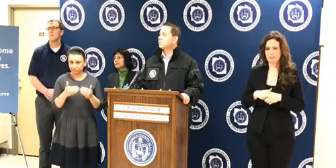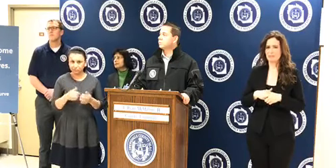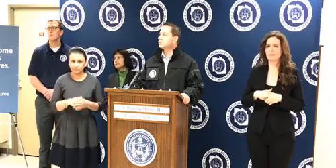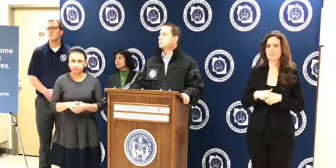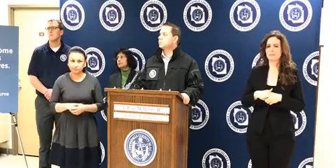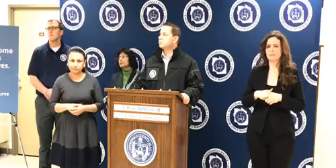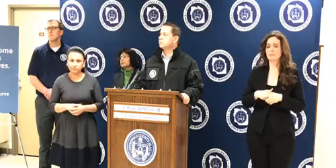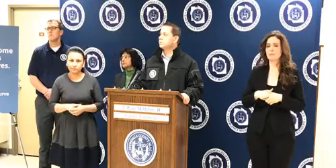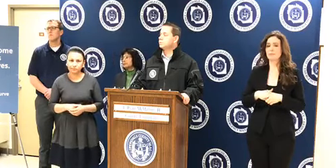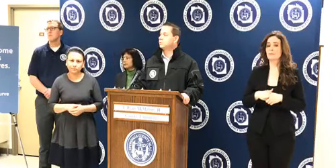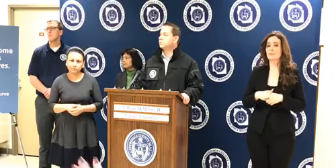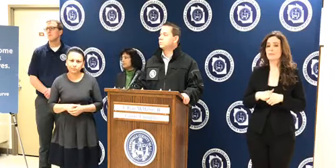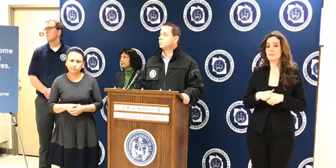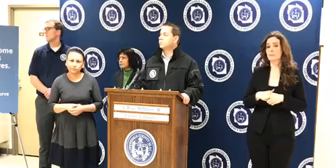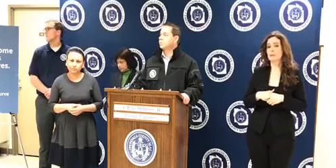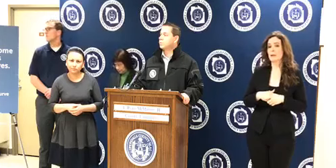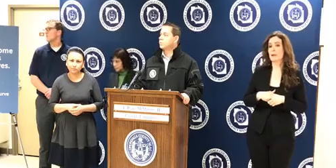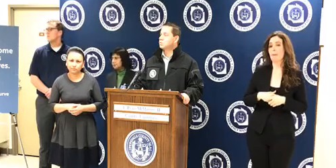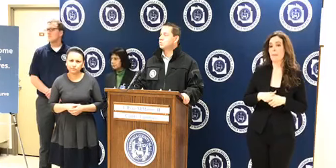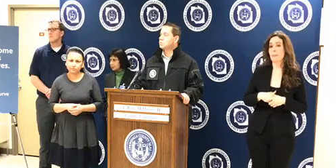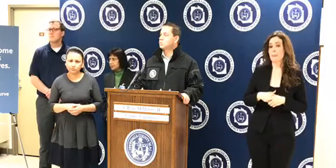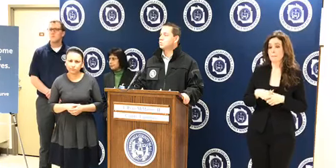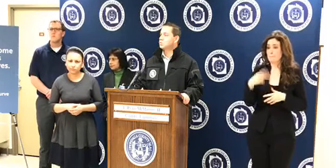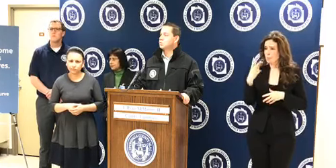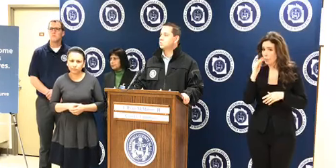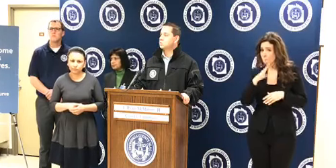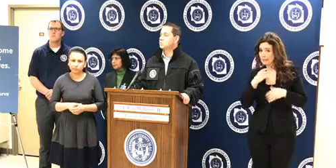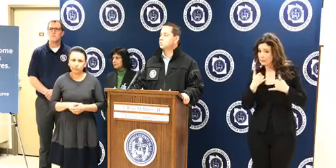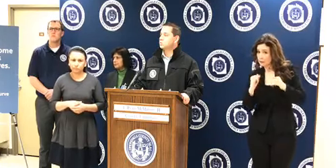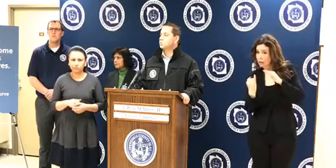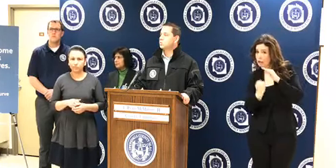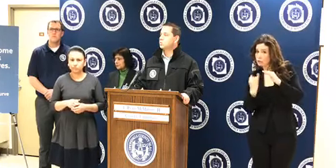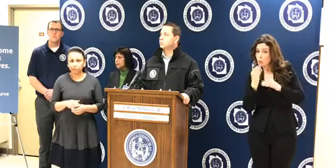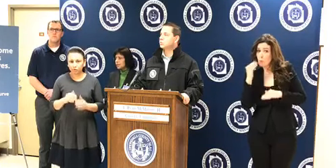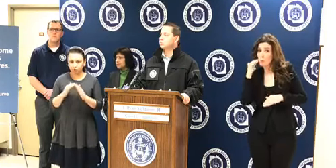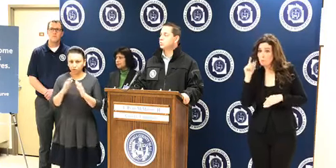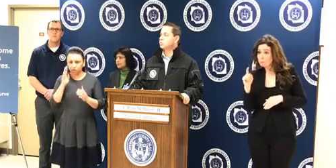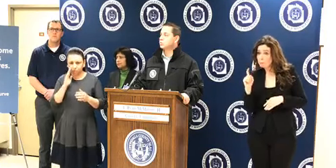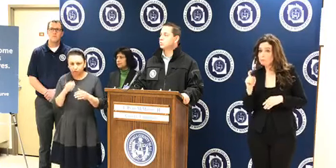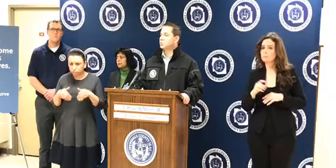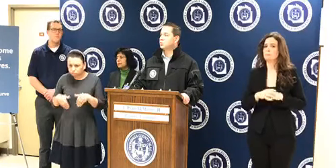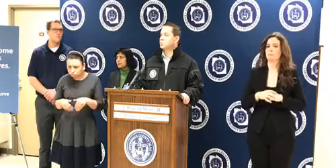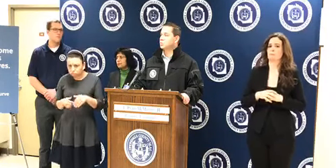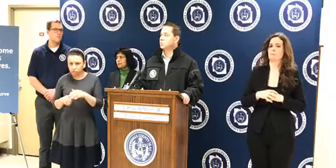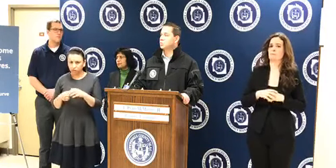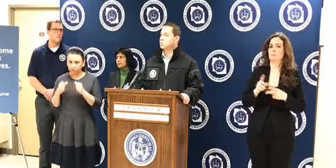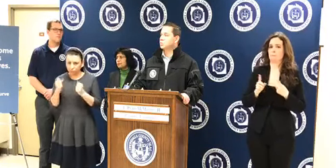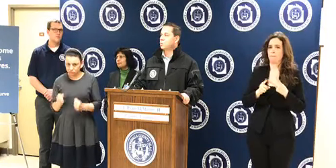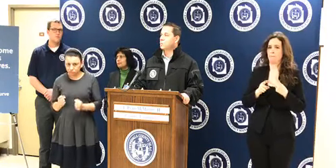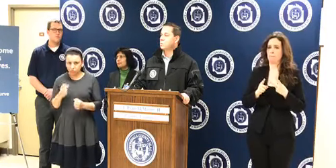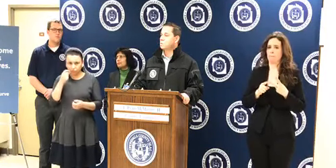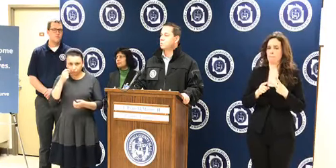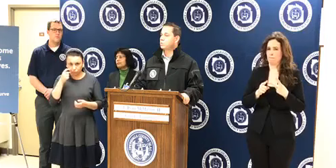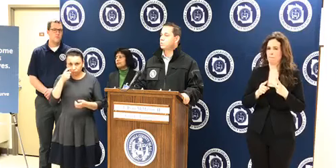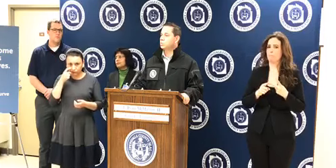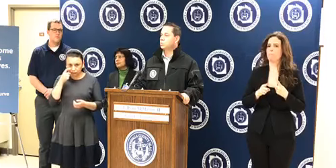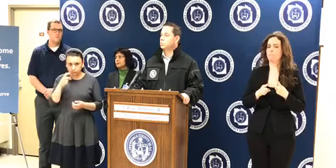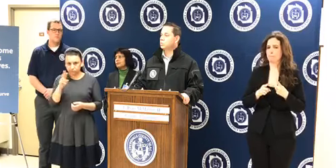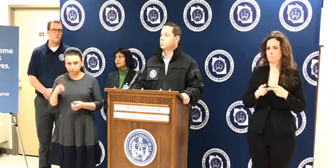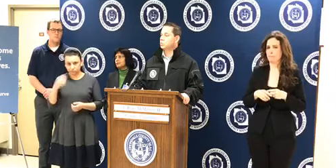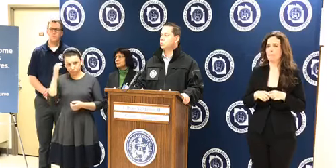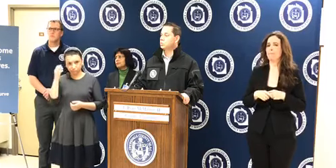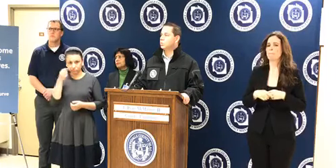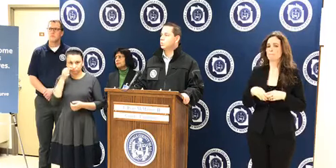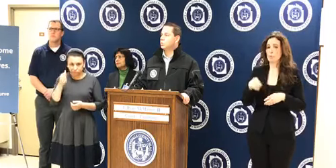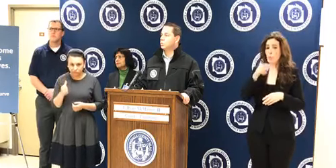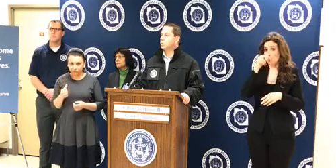people. One, the male is still isolated in his home, quarantined, I should say. Yes. And the woman, the first case, is in